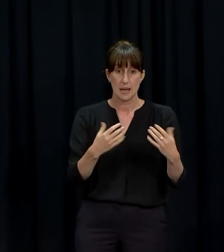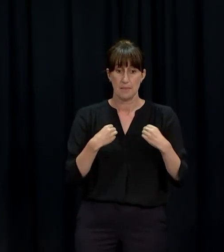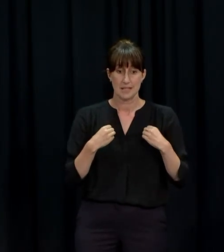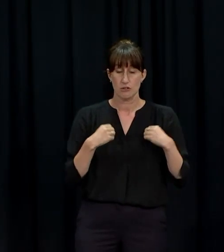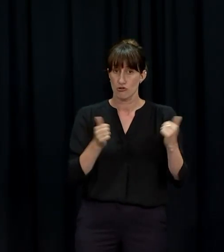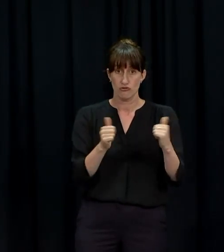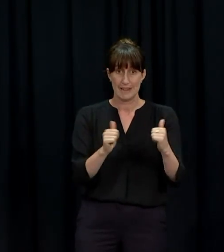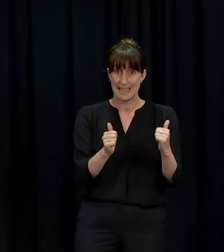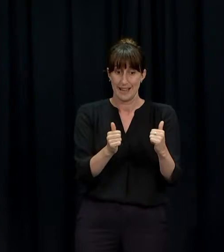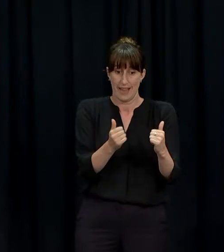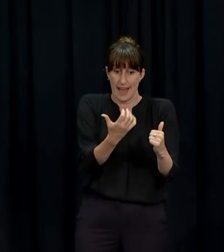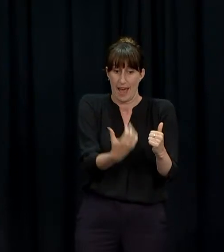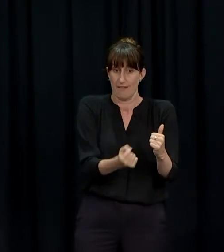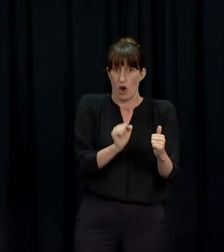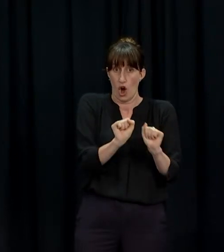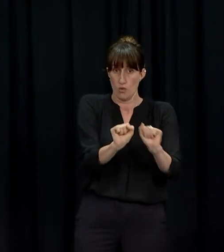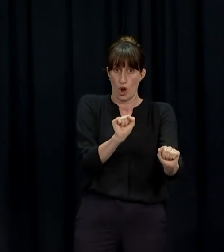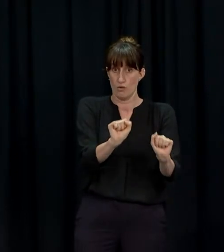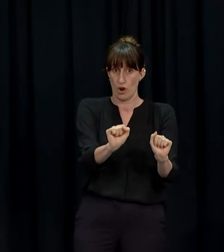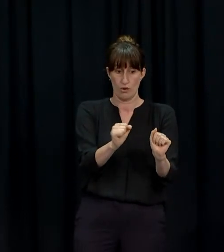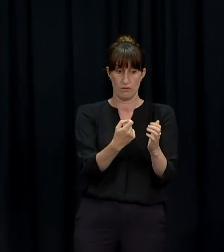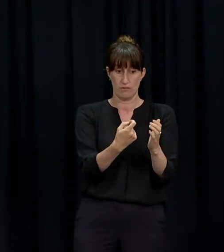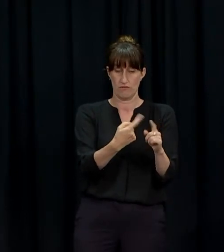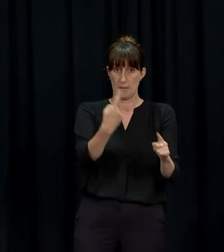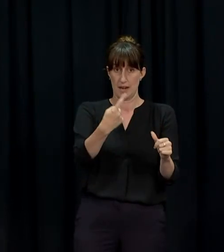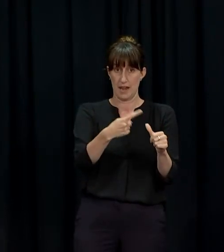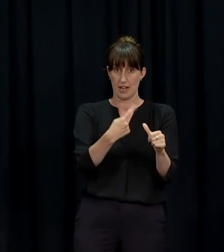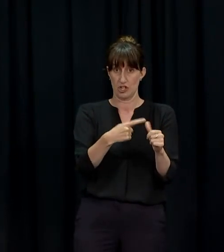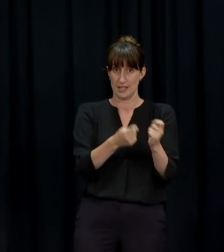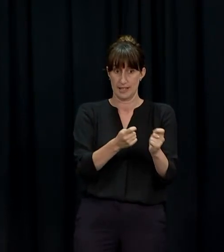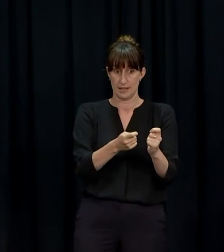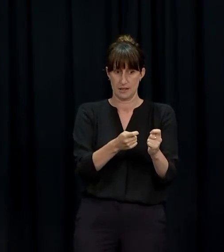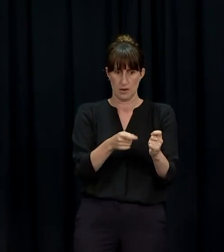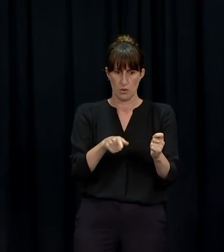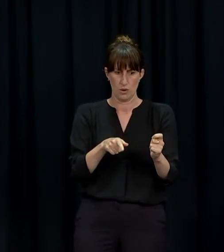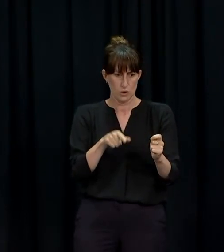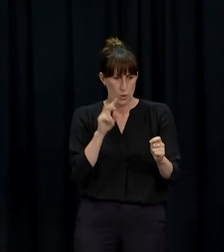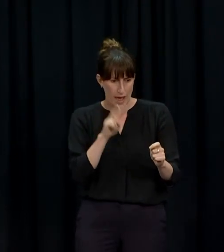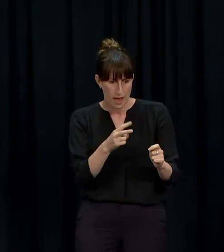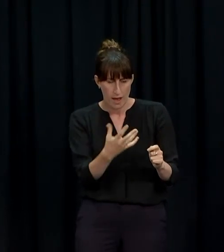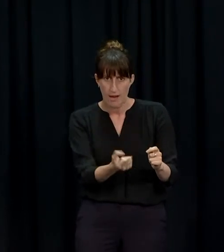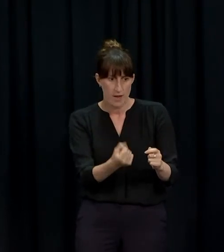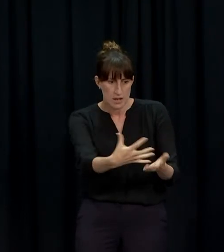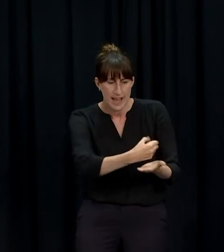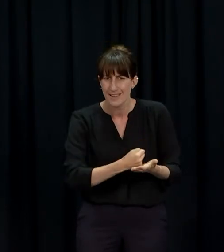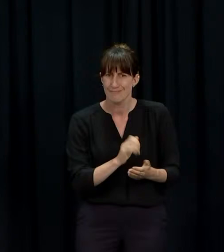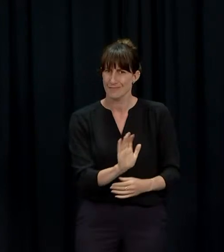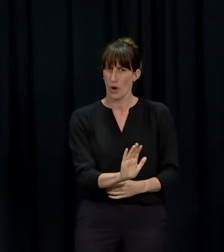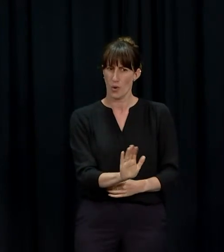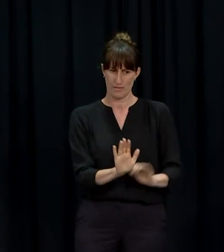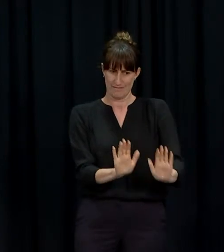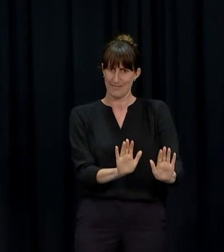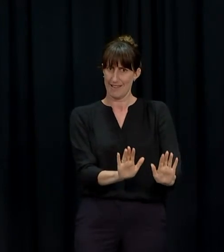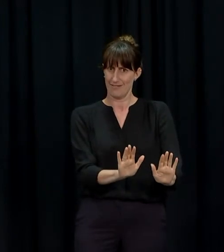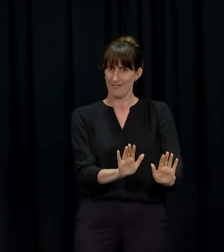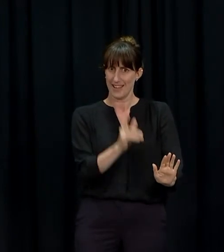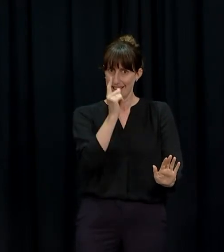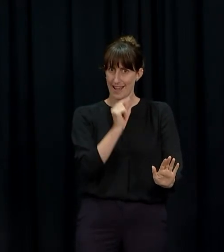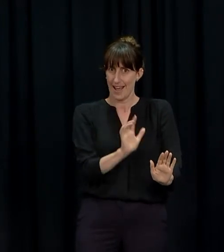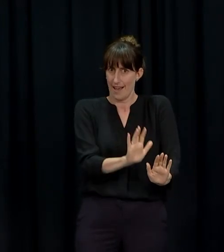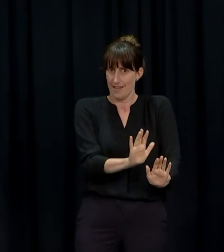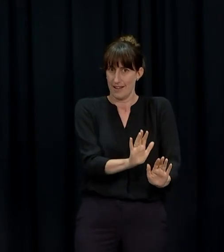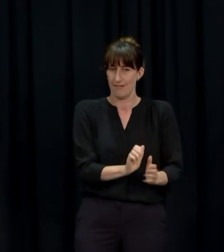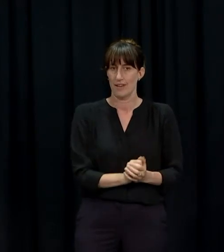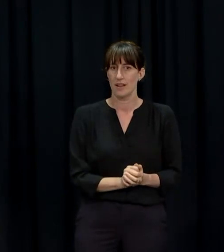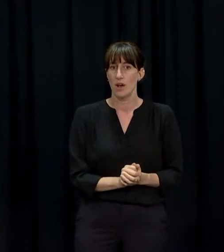onshore, and we're not requisitioning those or doing anything like that. The issue that we are all facing is we have orders in, for example, we have